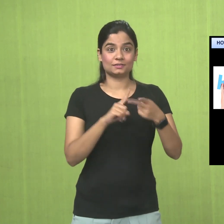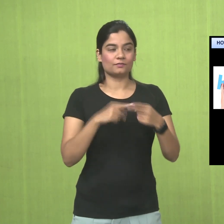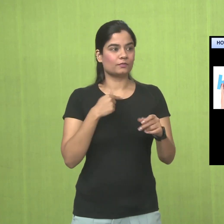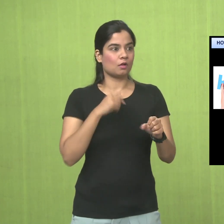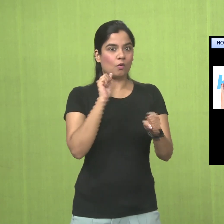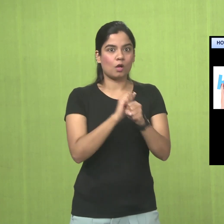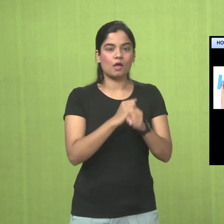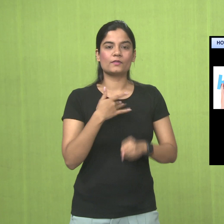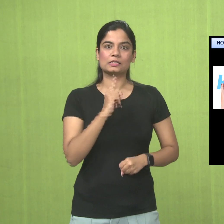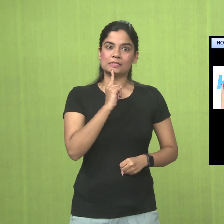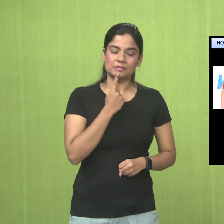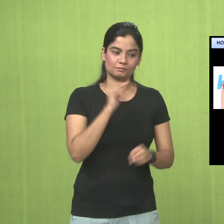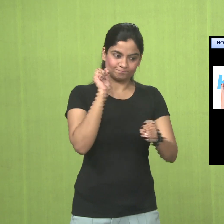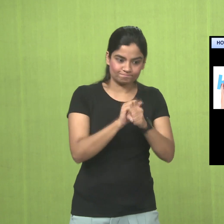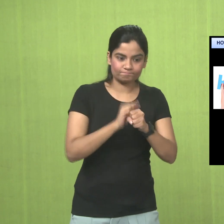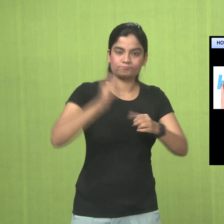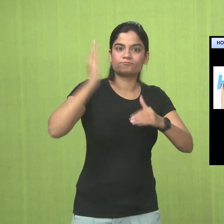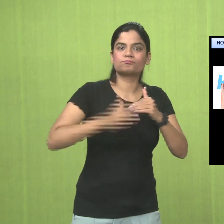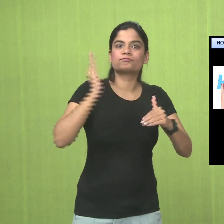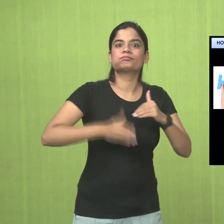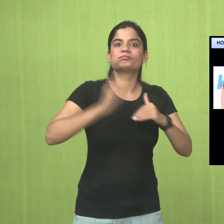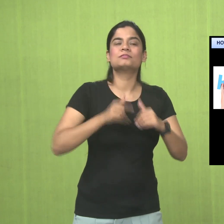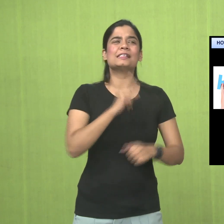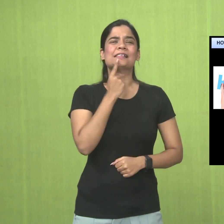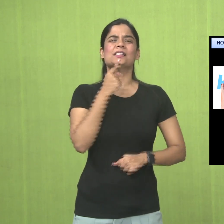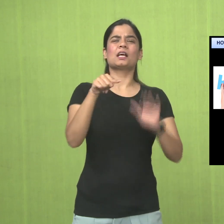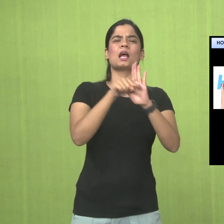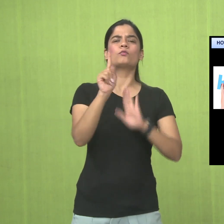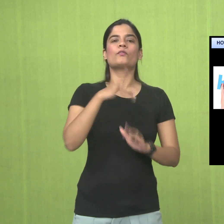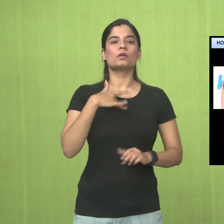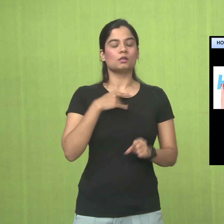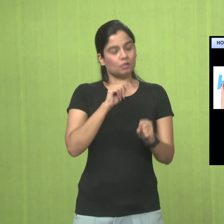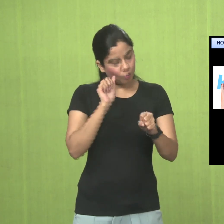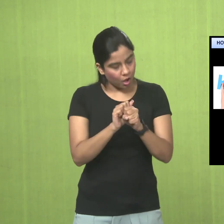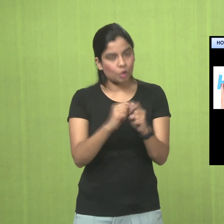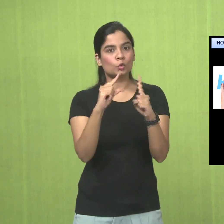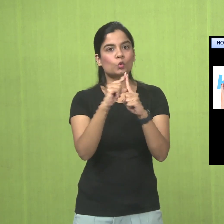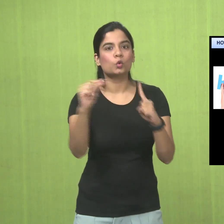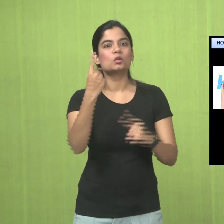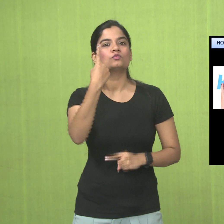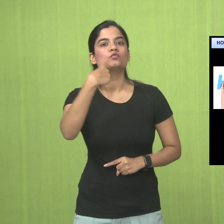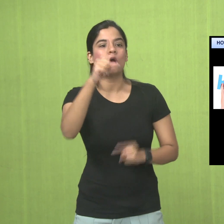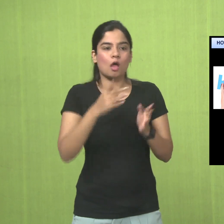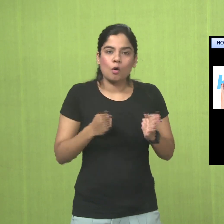it's sincerity, taking work seriously and finishing it on time, doing what is right and what you are told to